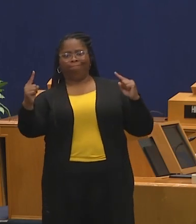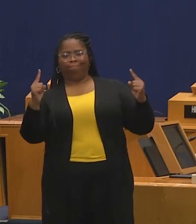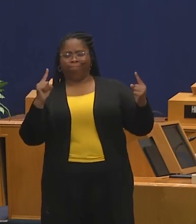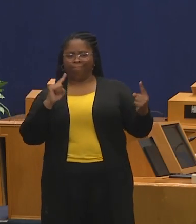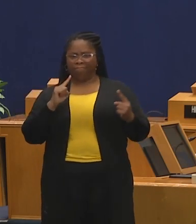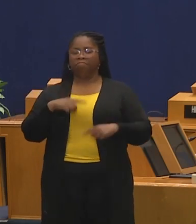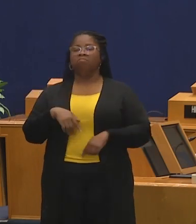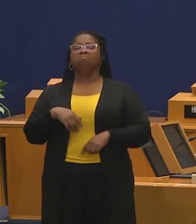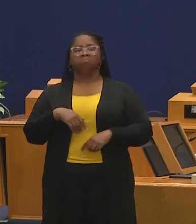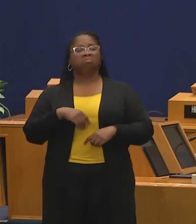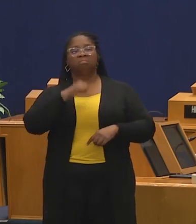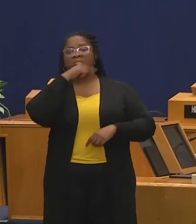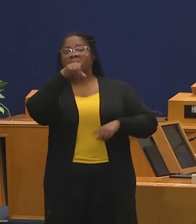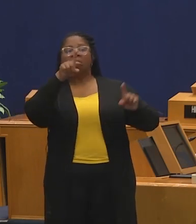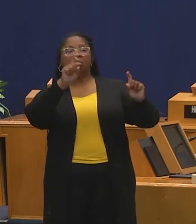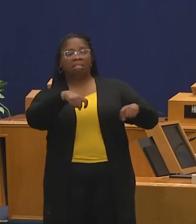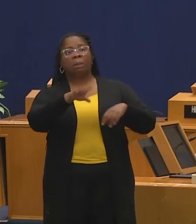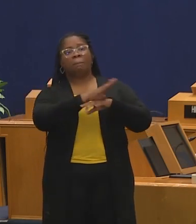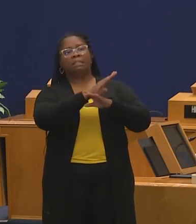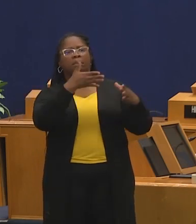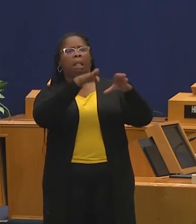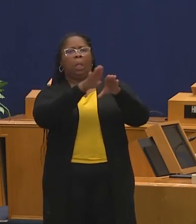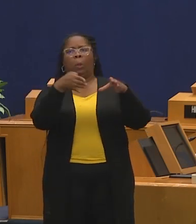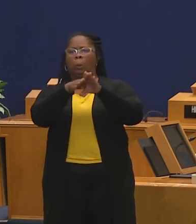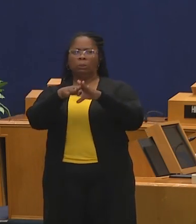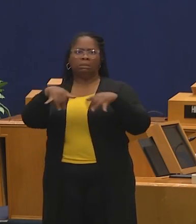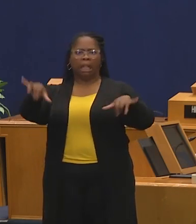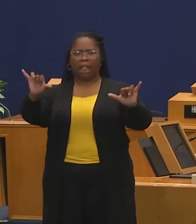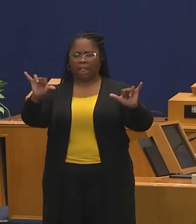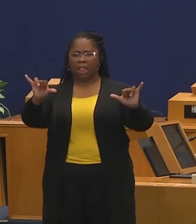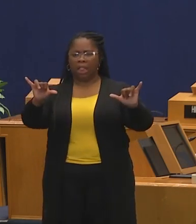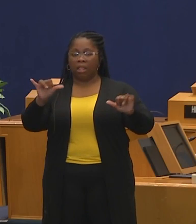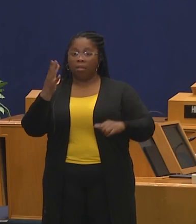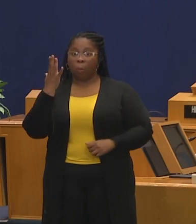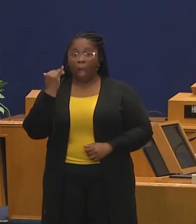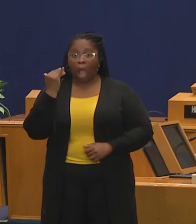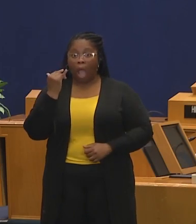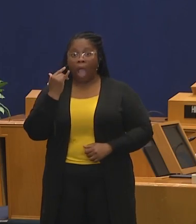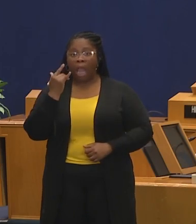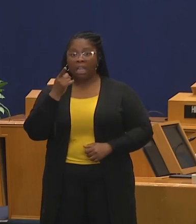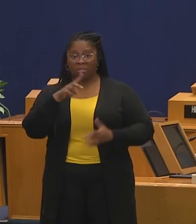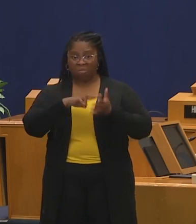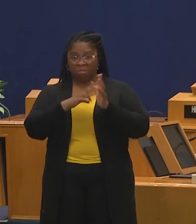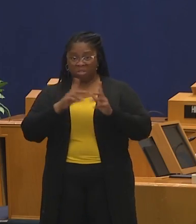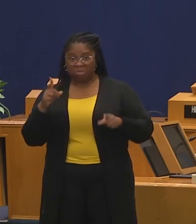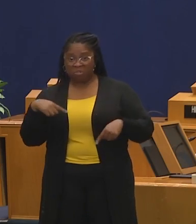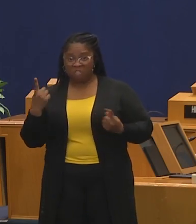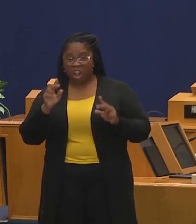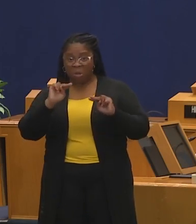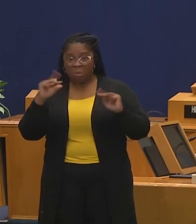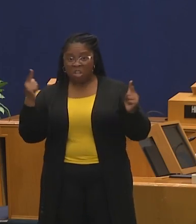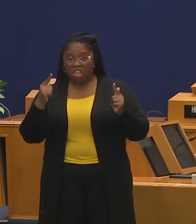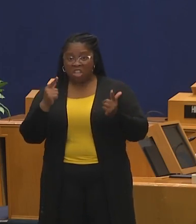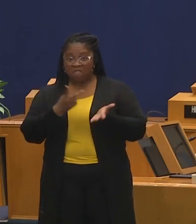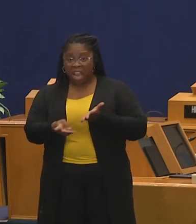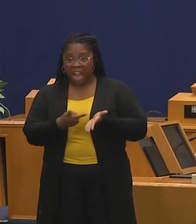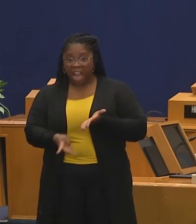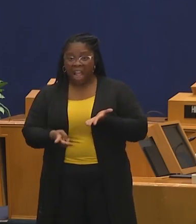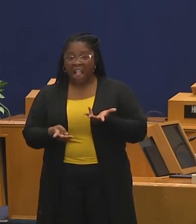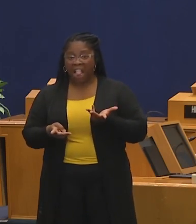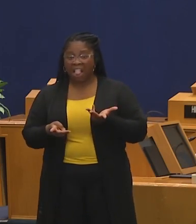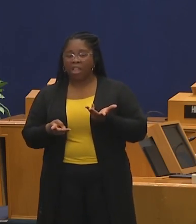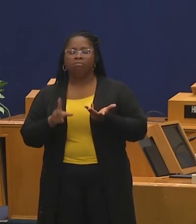of non-essential businesses, not because everything everyone has been doing isn't working, but as you'll